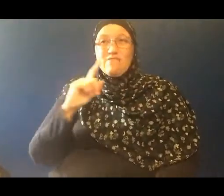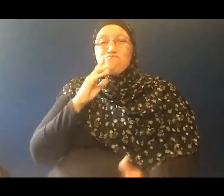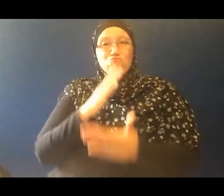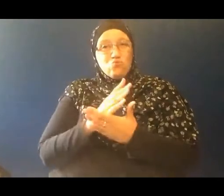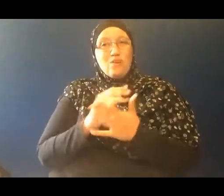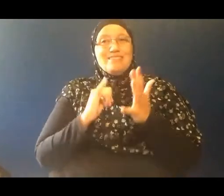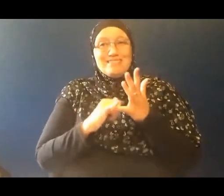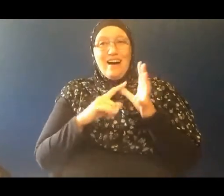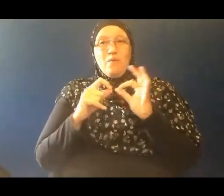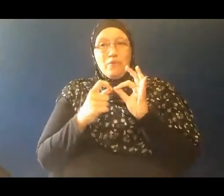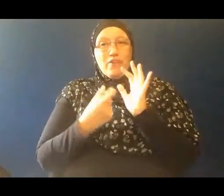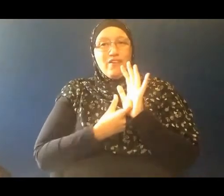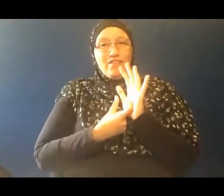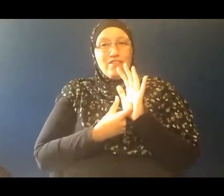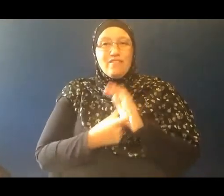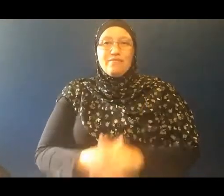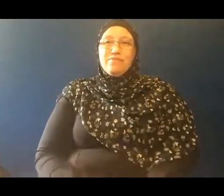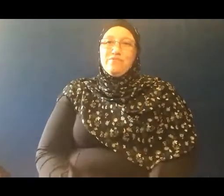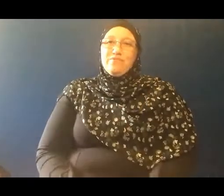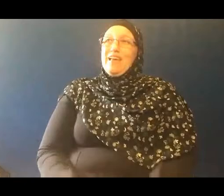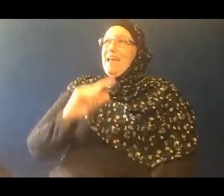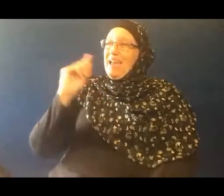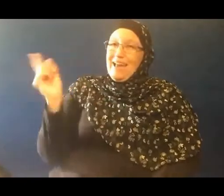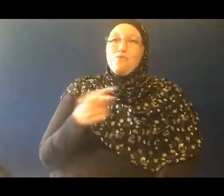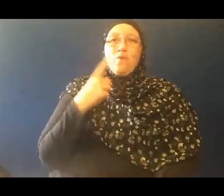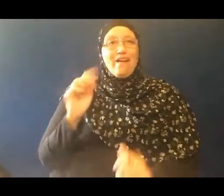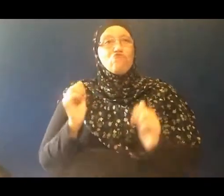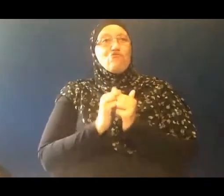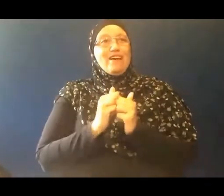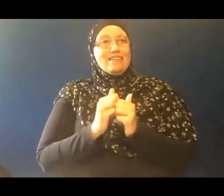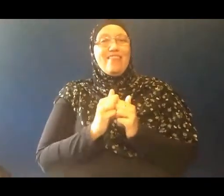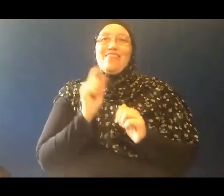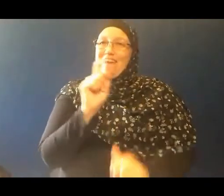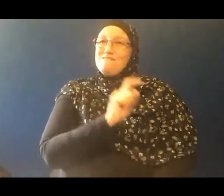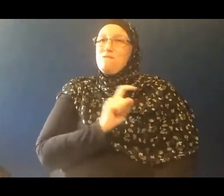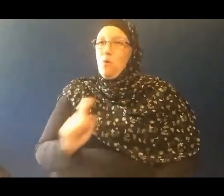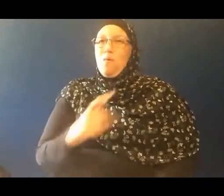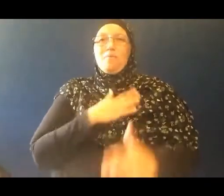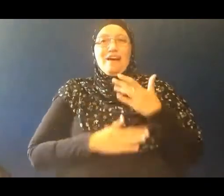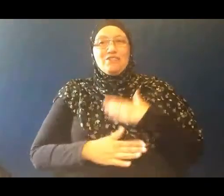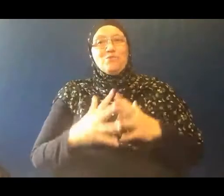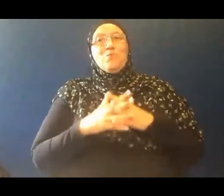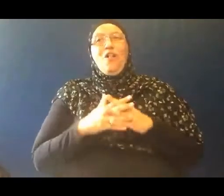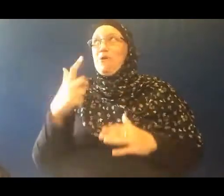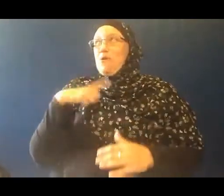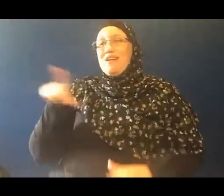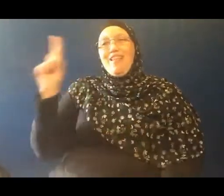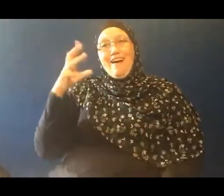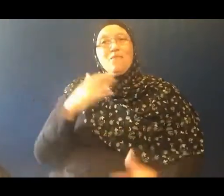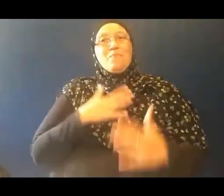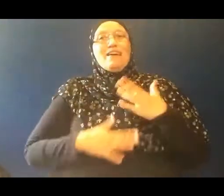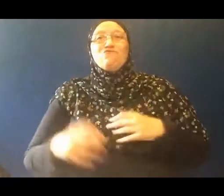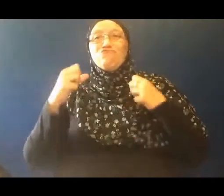And that's why everybody acknowledges, yes, patience is a virtue. Because God